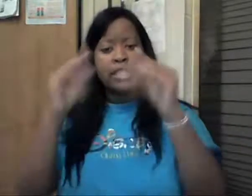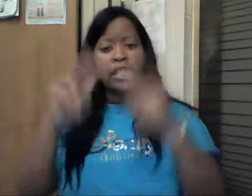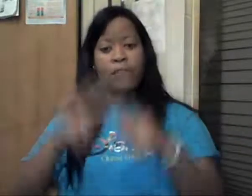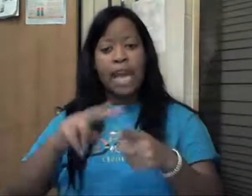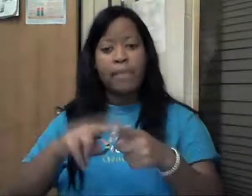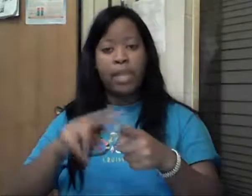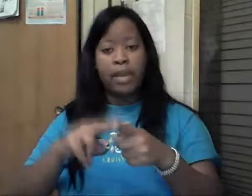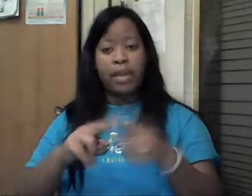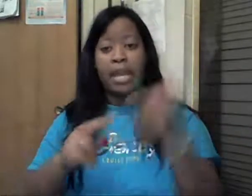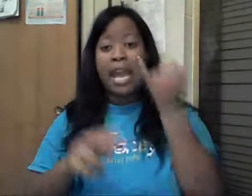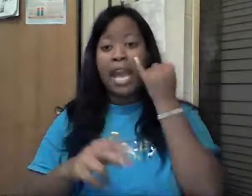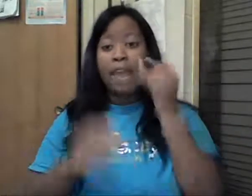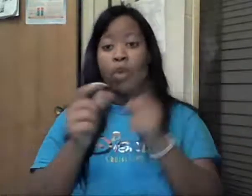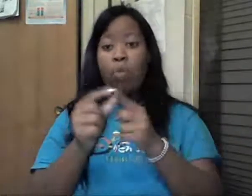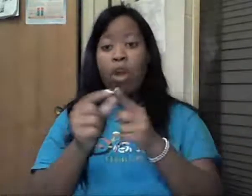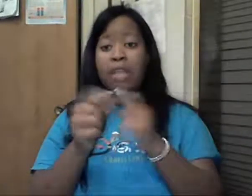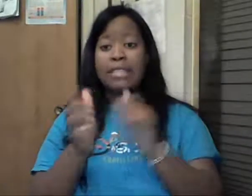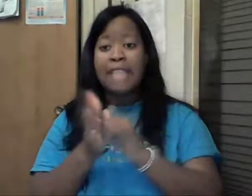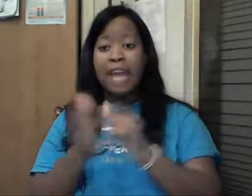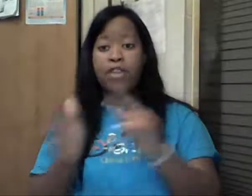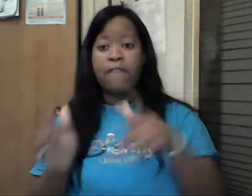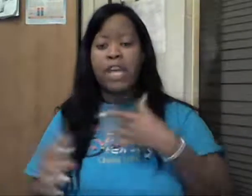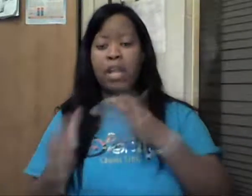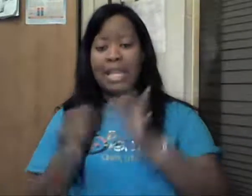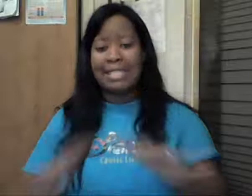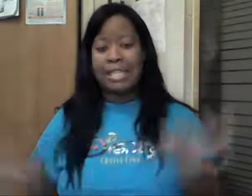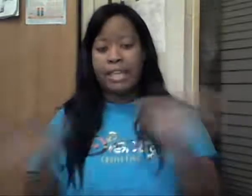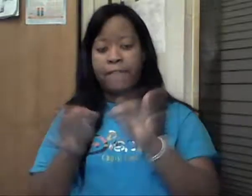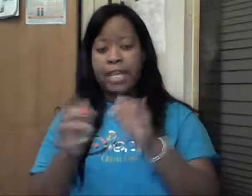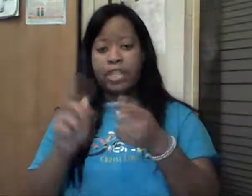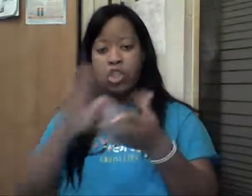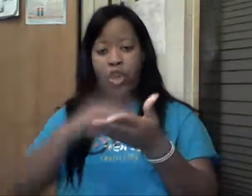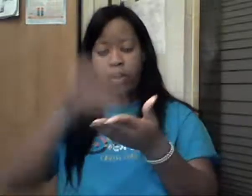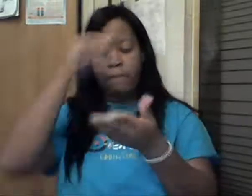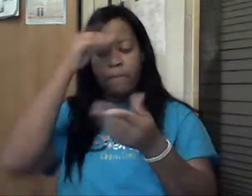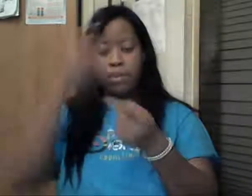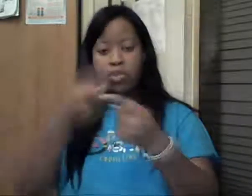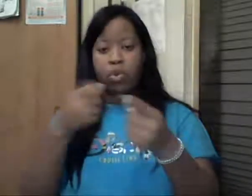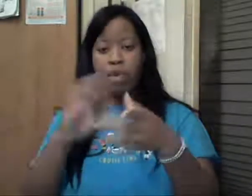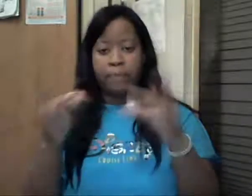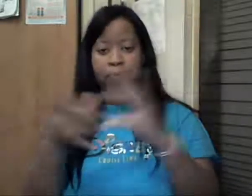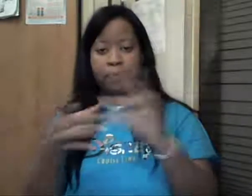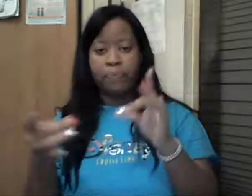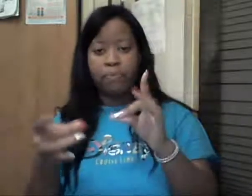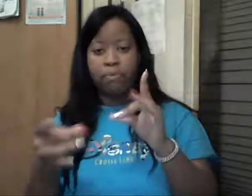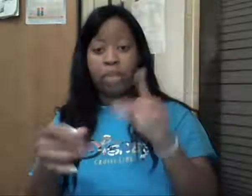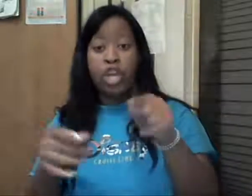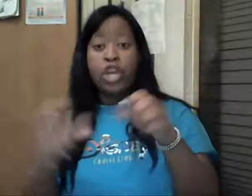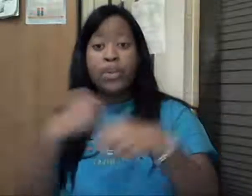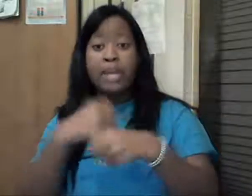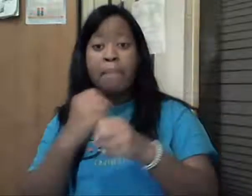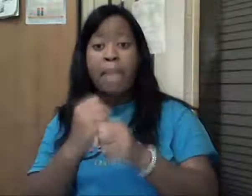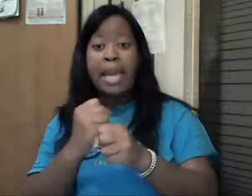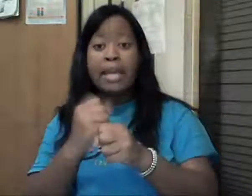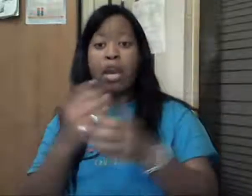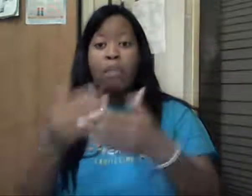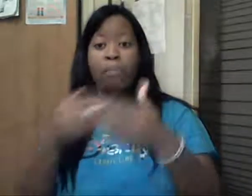Pre-teach vocabulary if there are words that you feel is significant to learn from the story. You can make